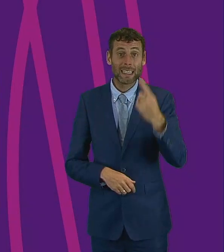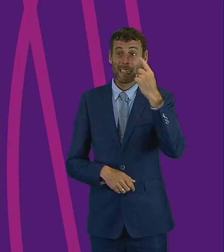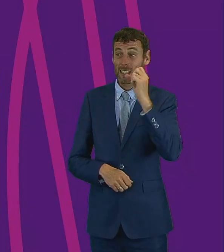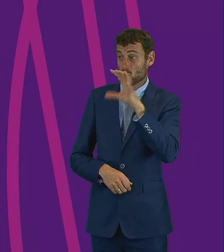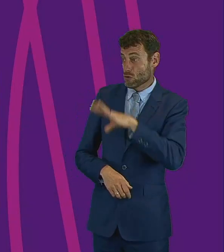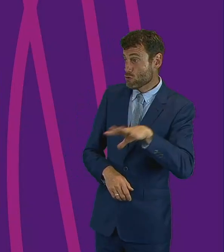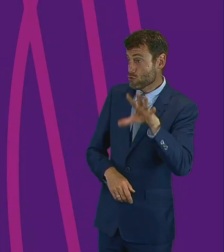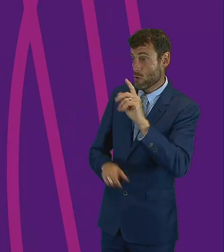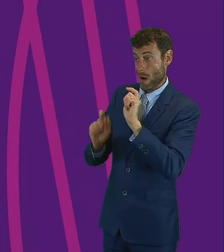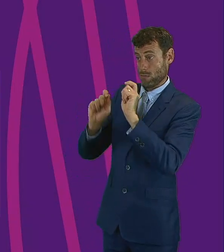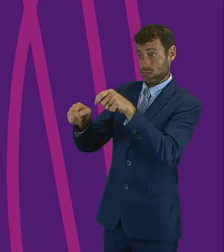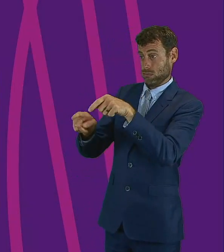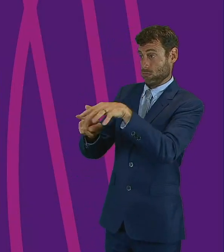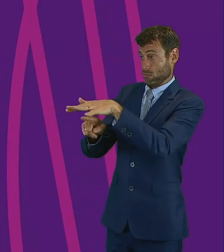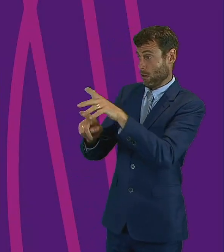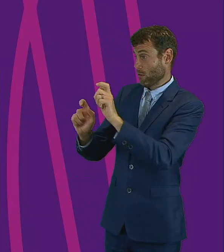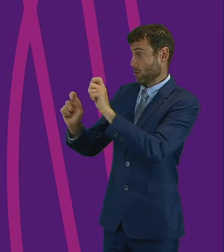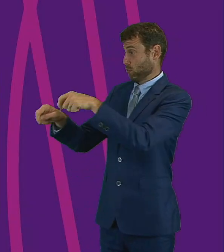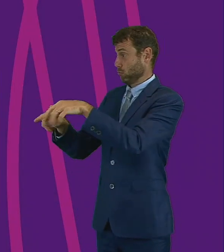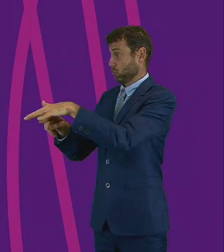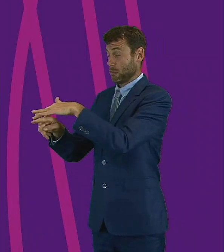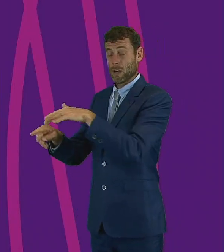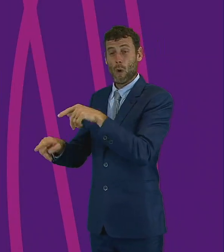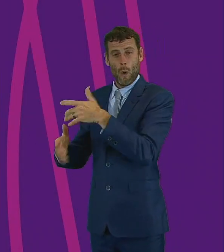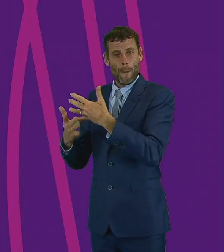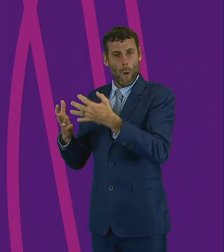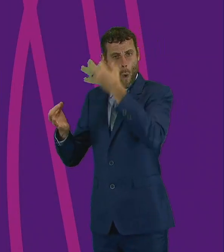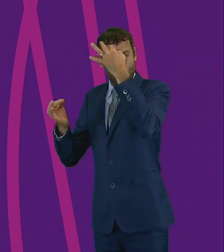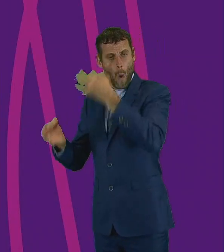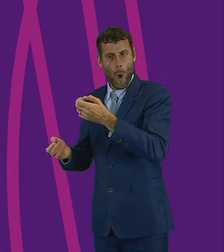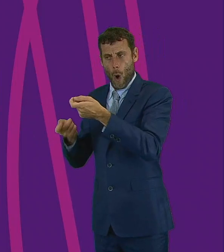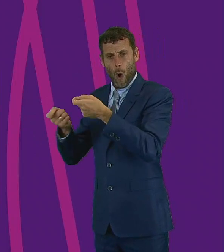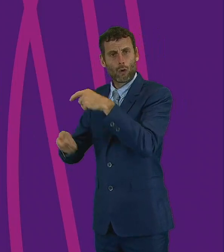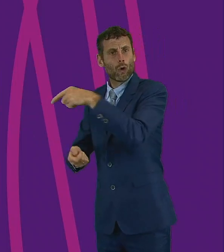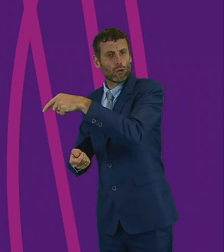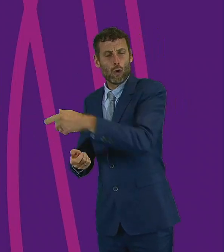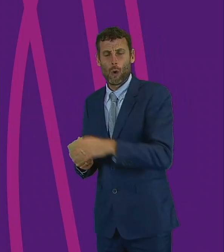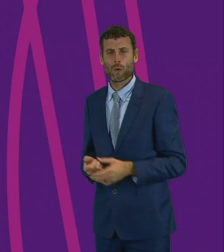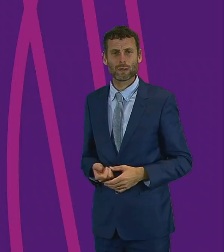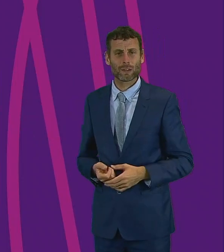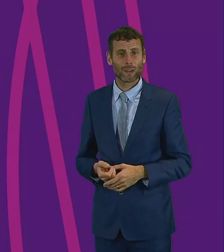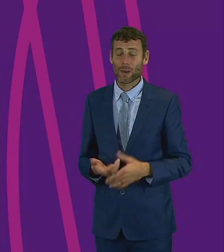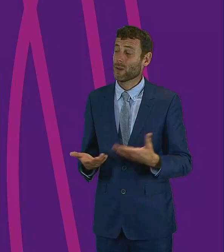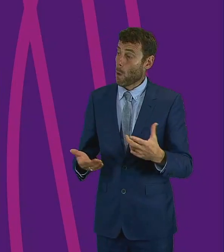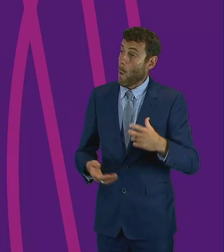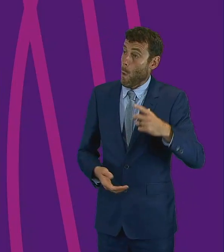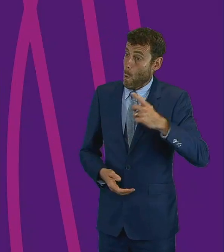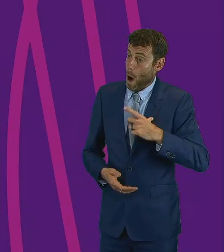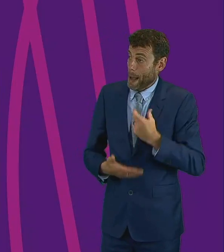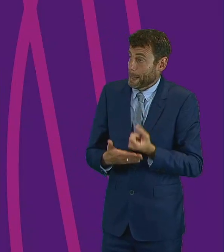now, and there are many parts of Europe with even more stringent restrictions. It's actually because, and this is